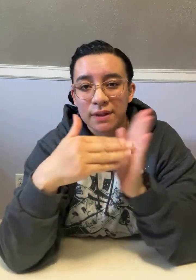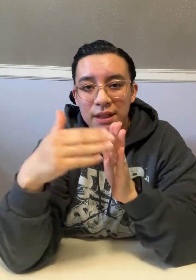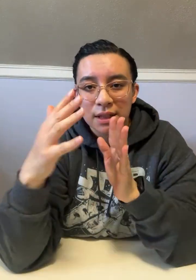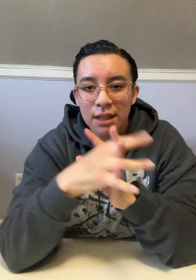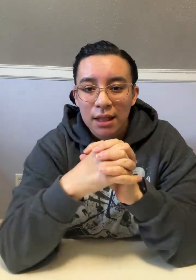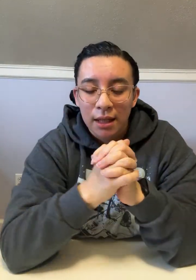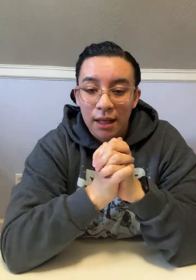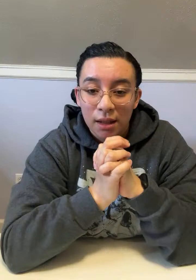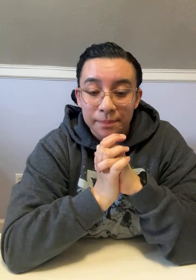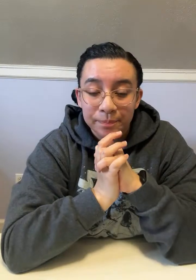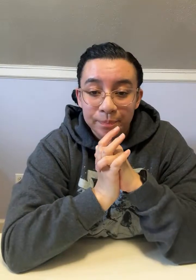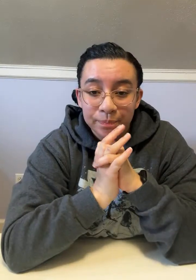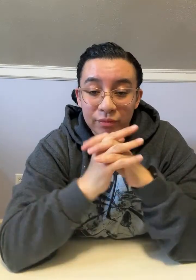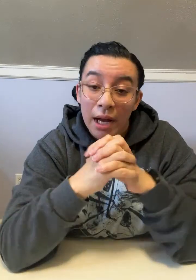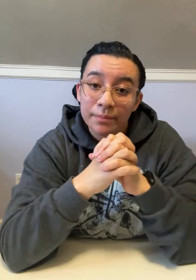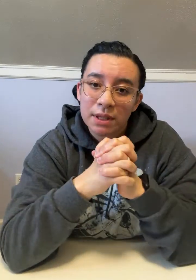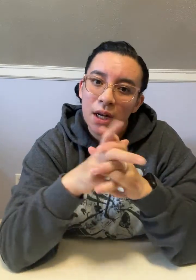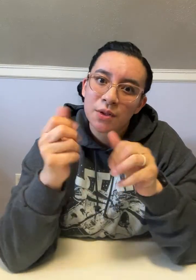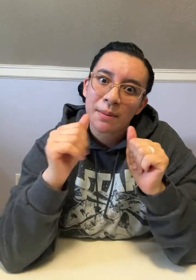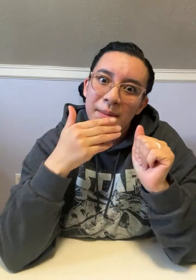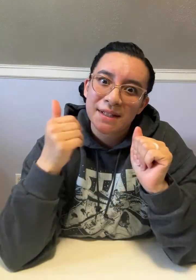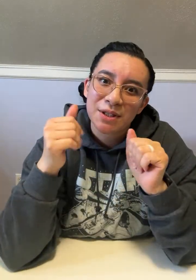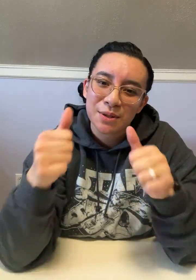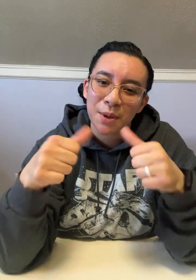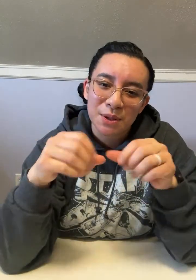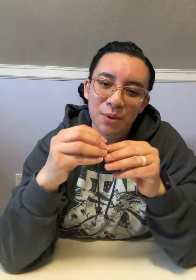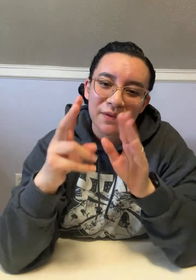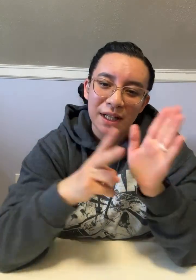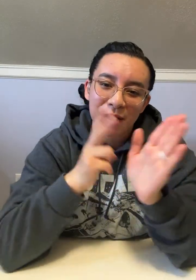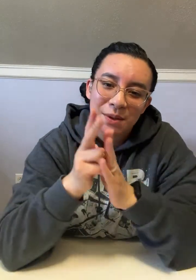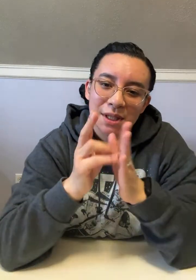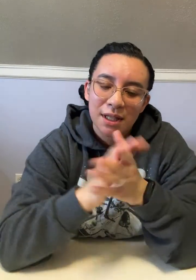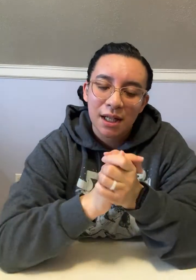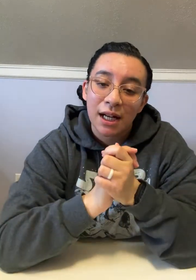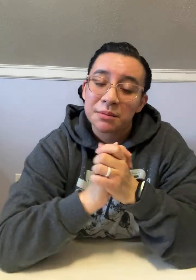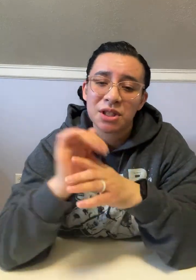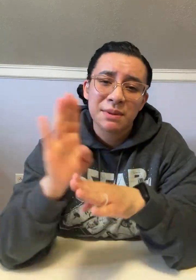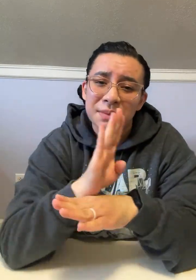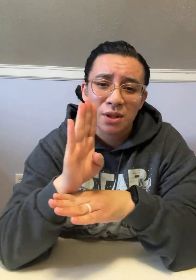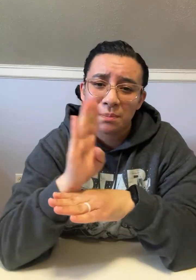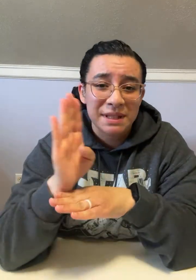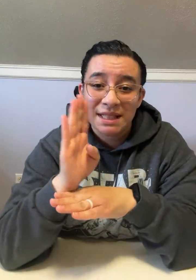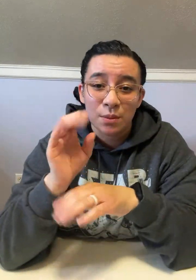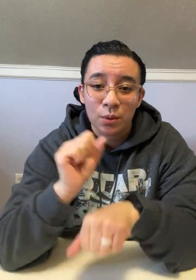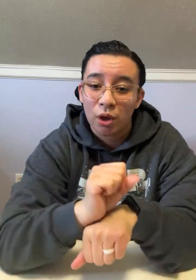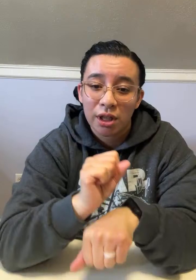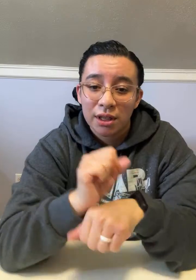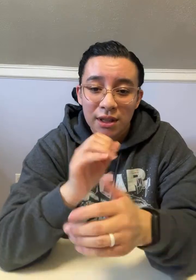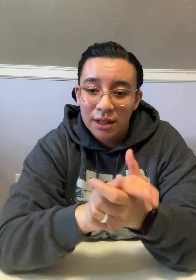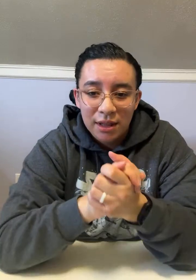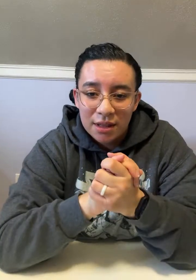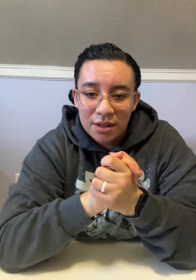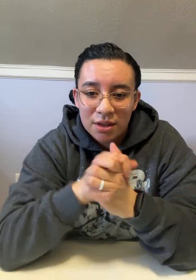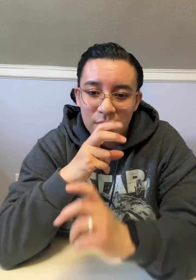often. Yeah, so I'll try my best to post more videos. Just been so busy with work. It's just really